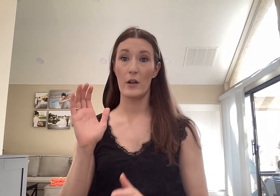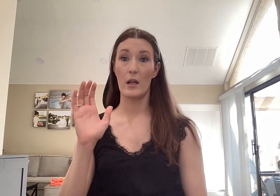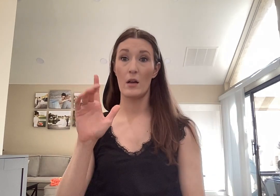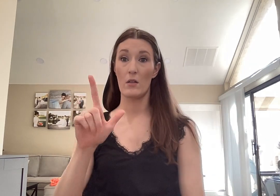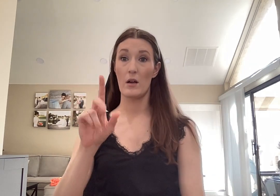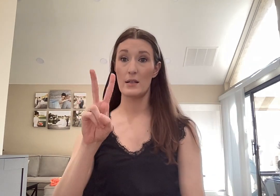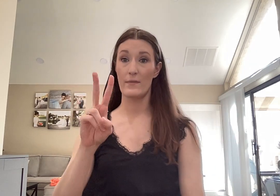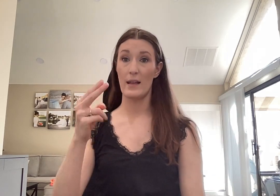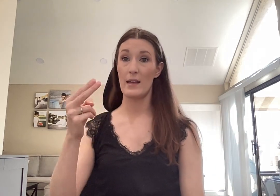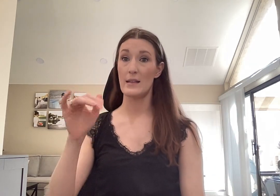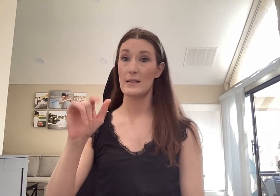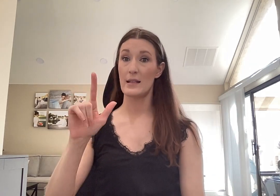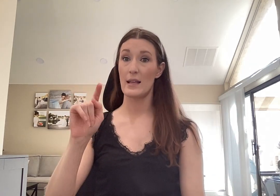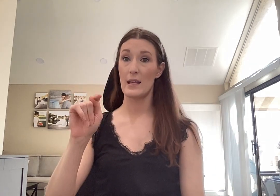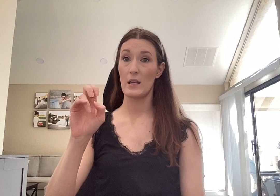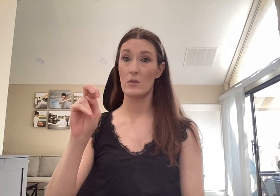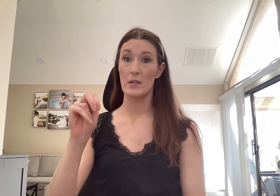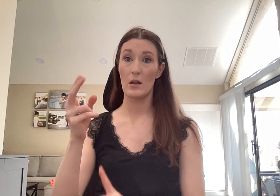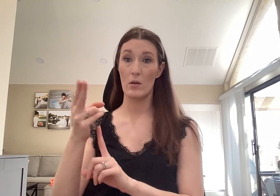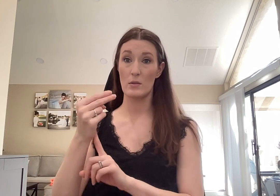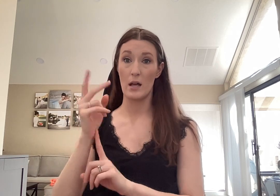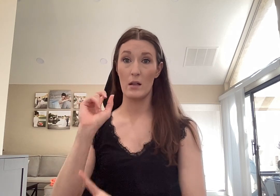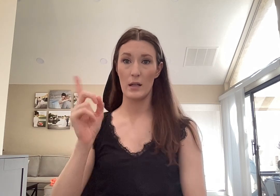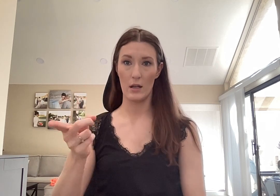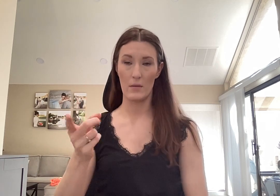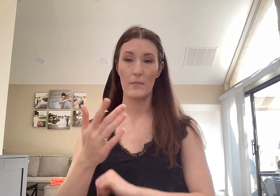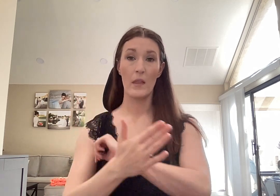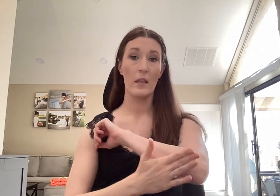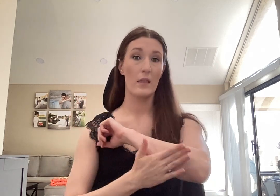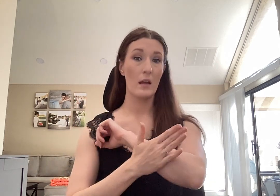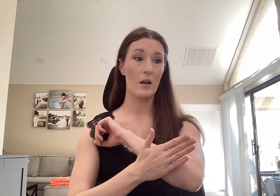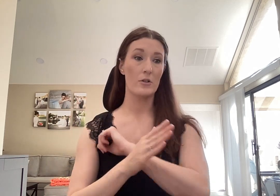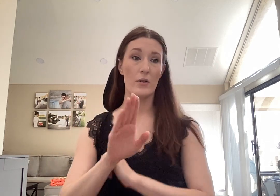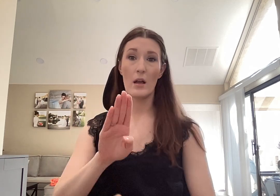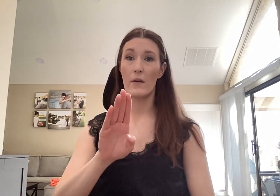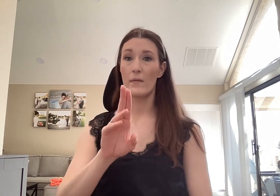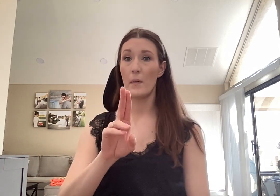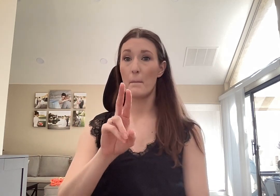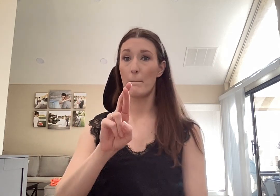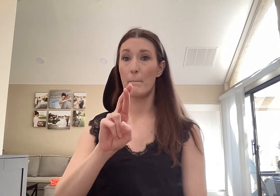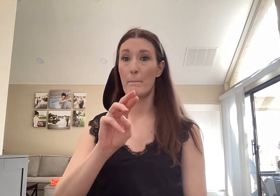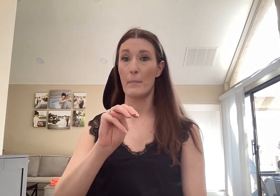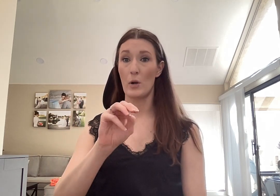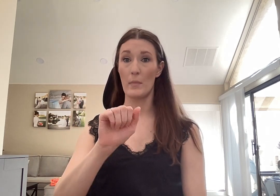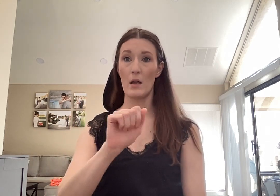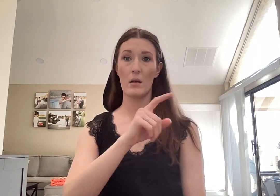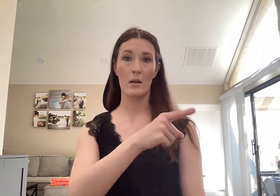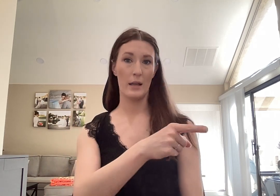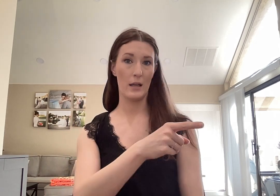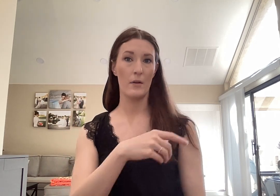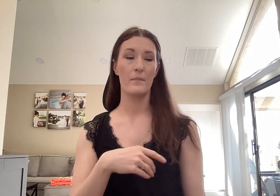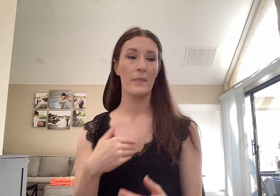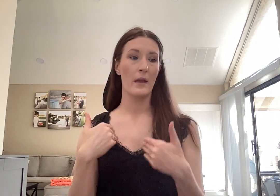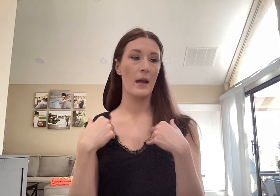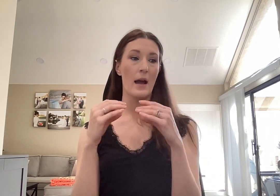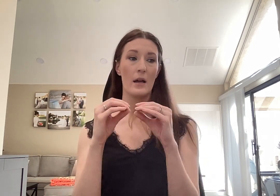Comparing Las Vegas, Hilton Hotel here. The country of Burma here has